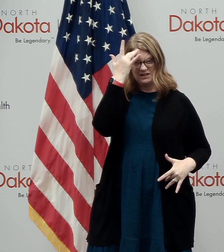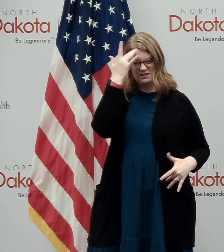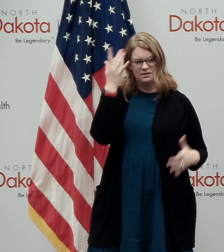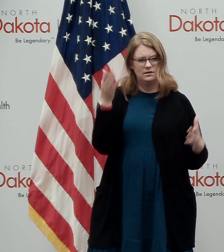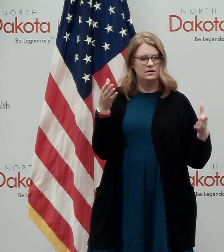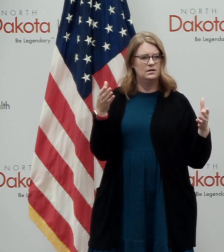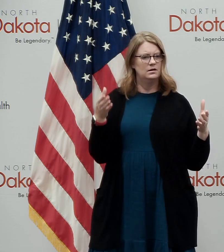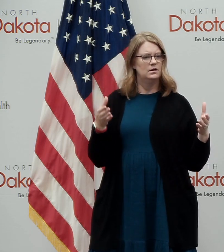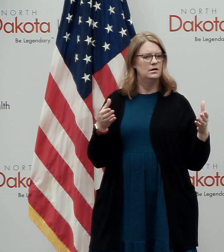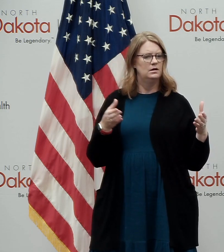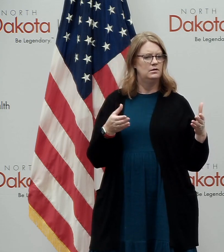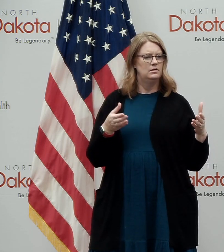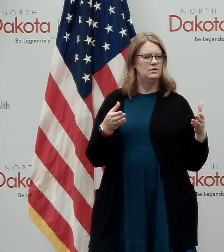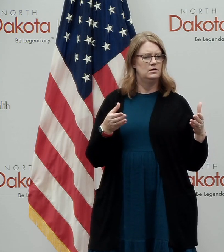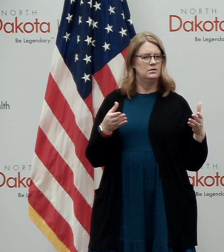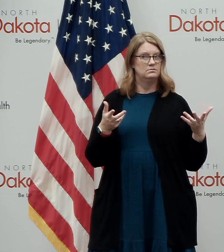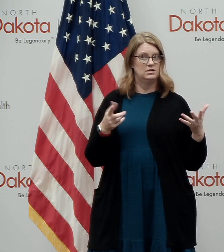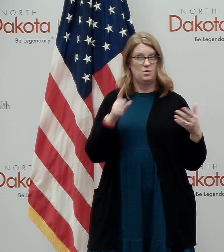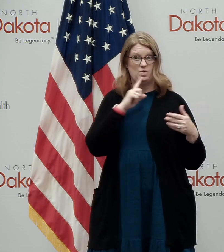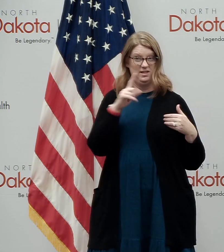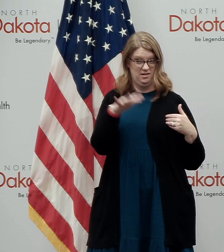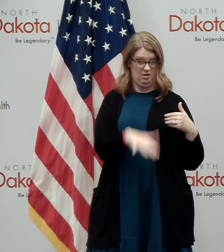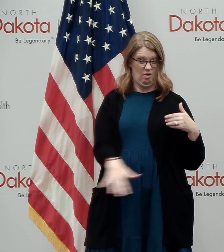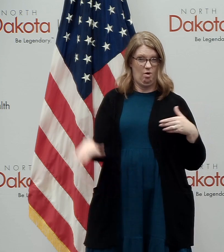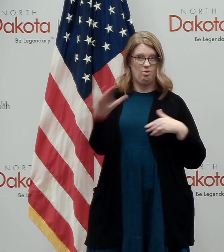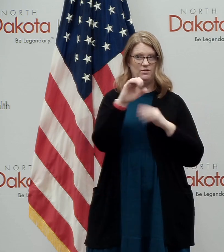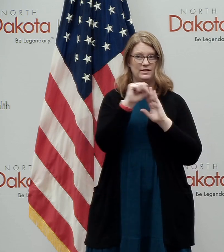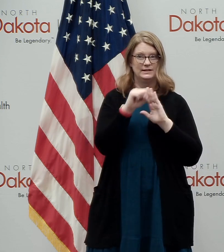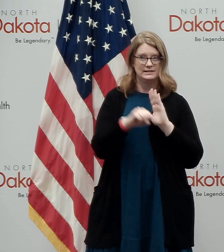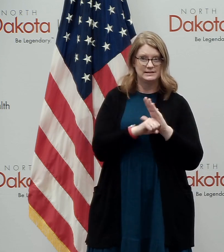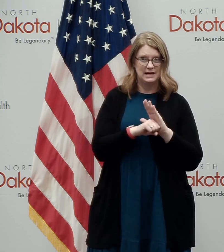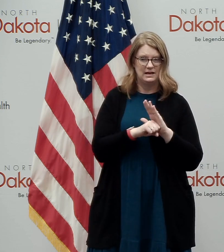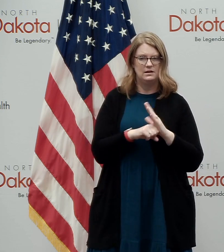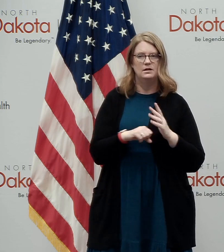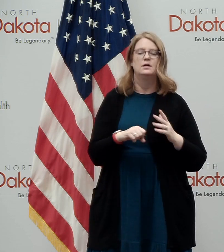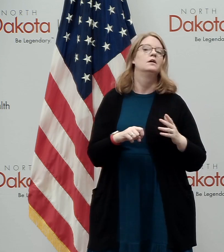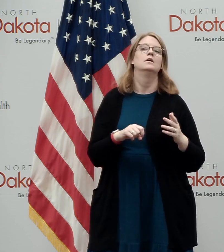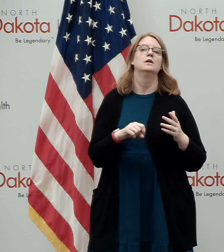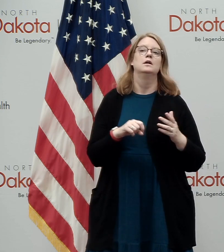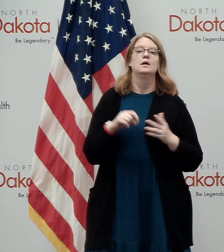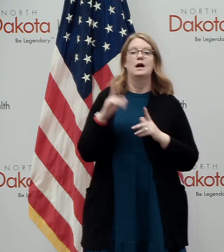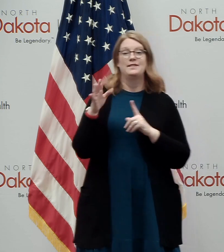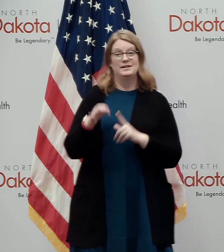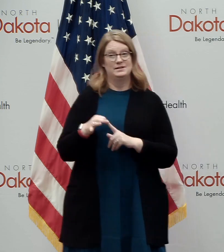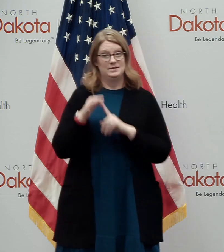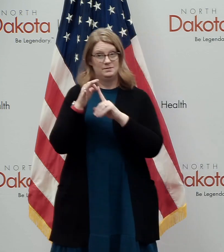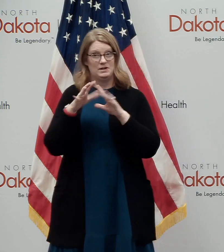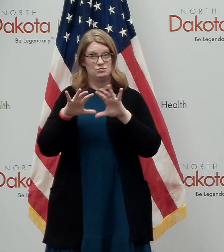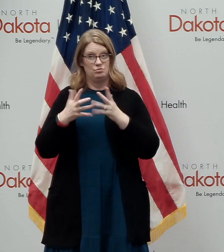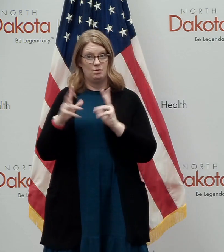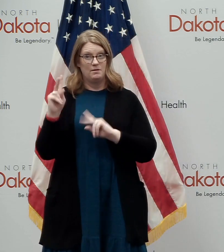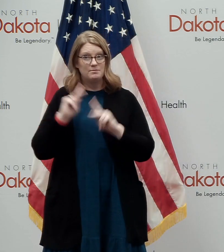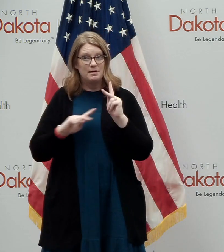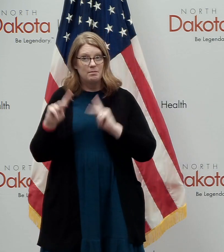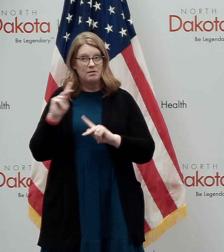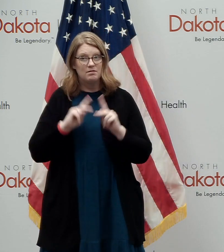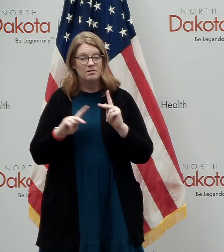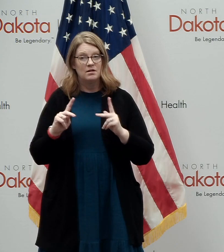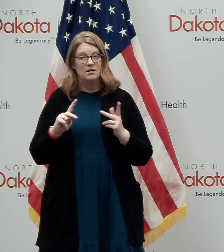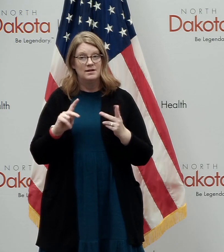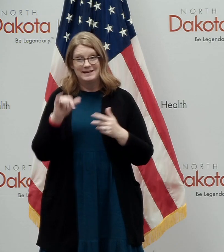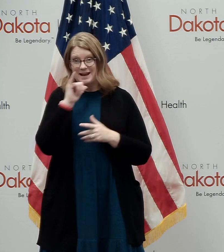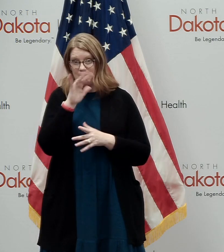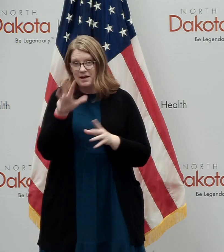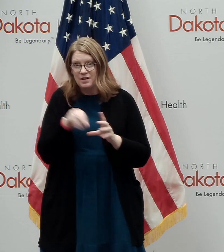now, and across the state, then there's a special group of people that need to really focus on not being